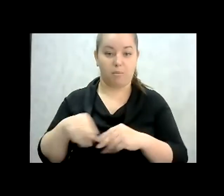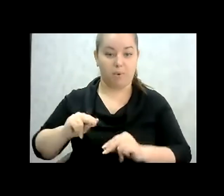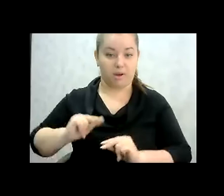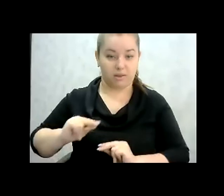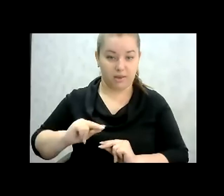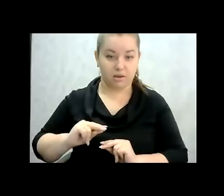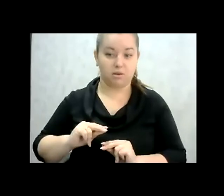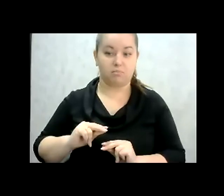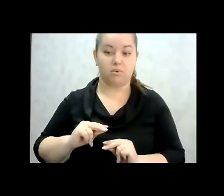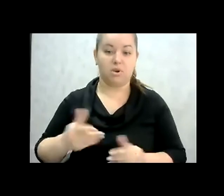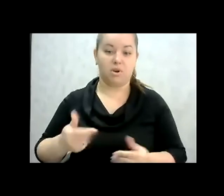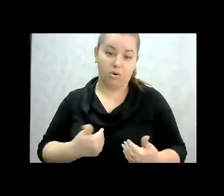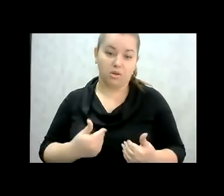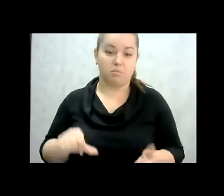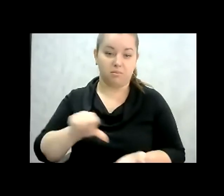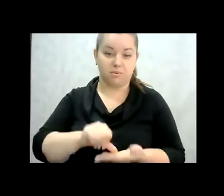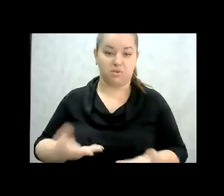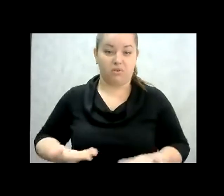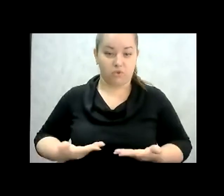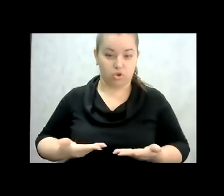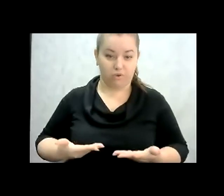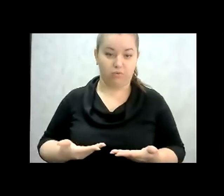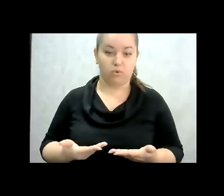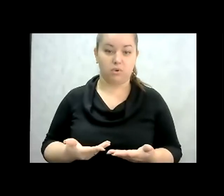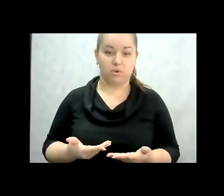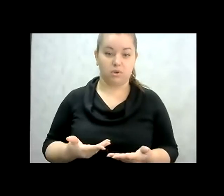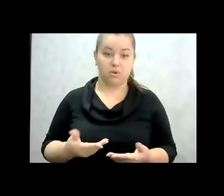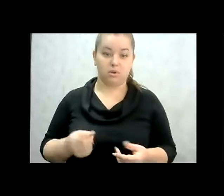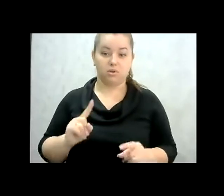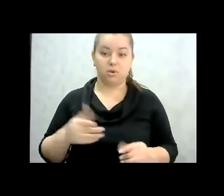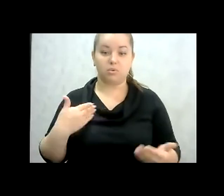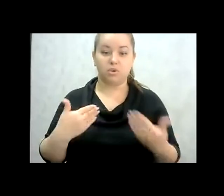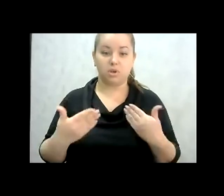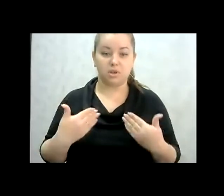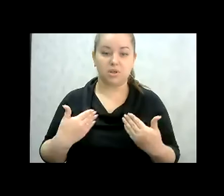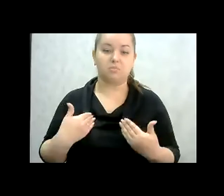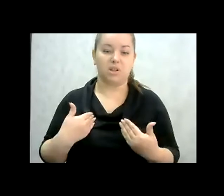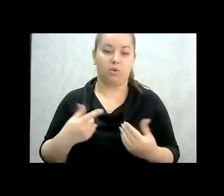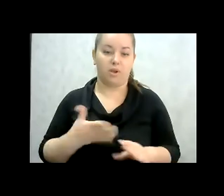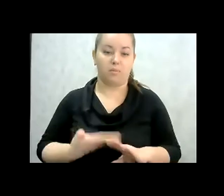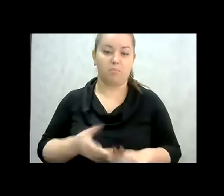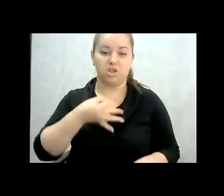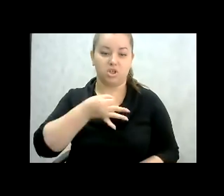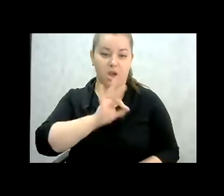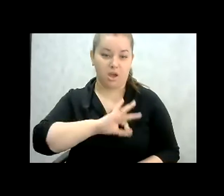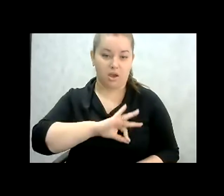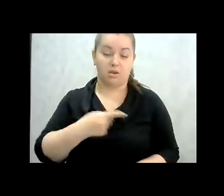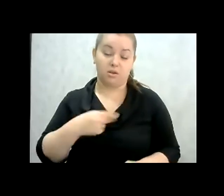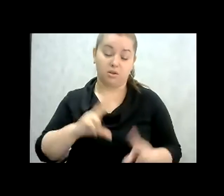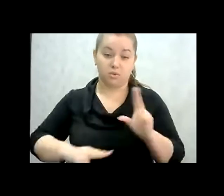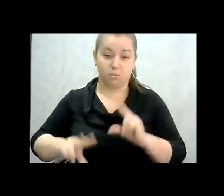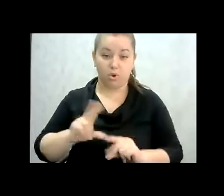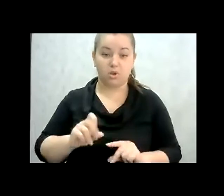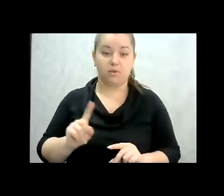perfect if such a traditional conference were held live. It probably would